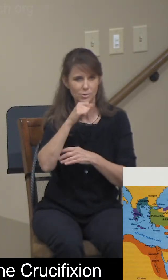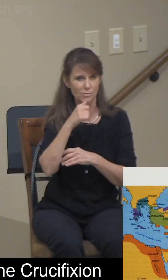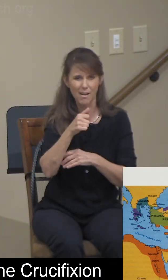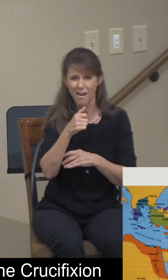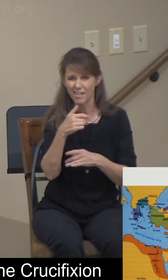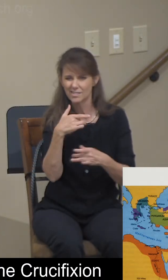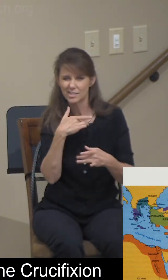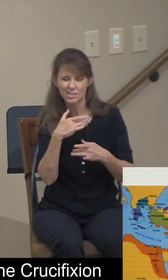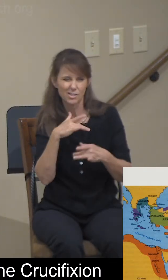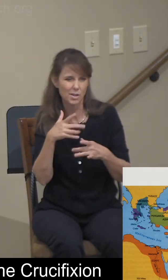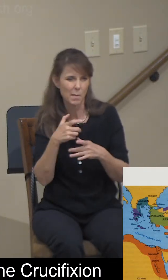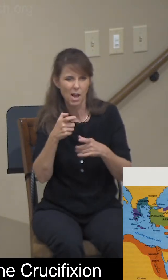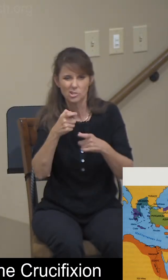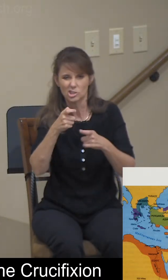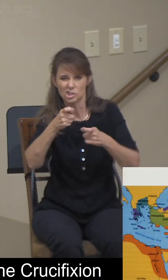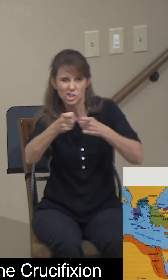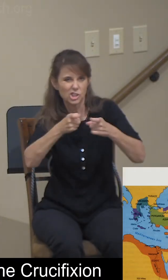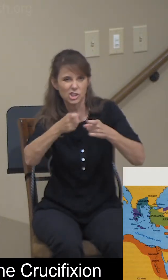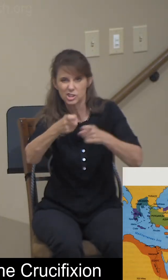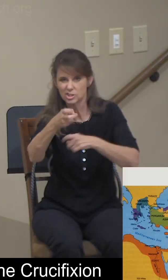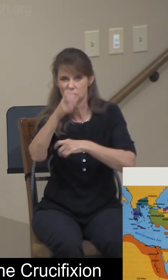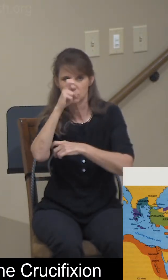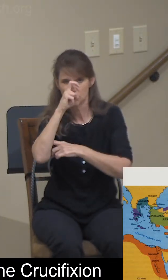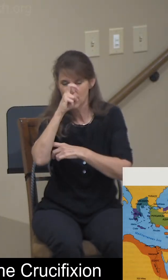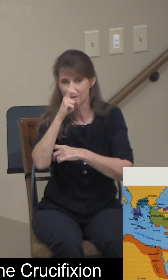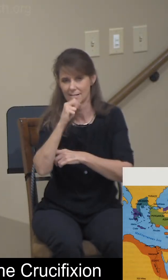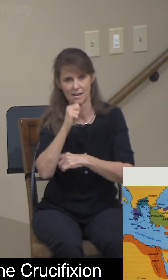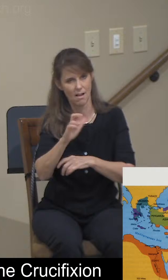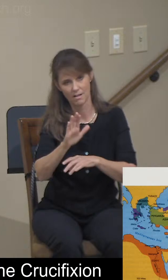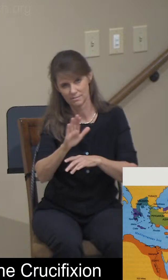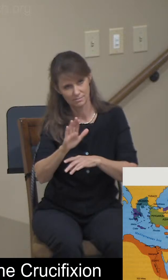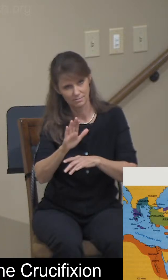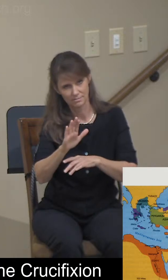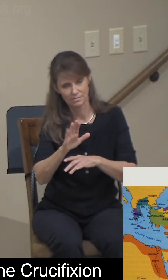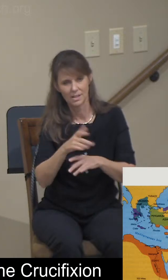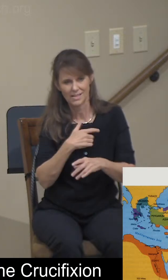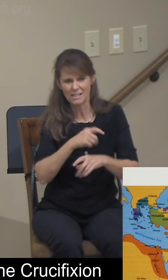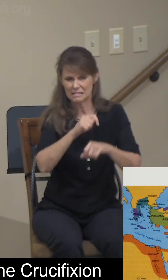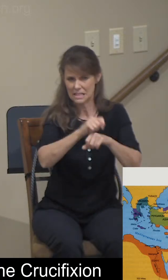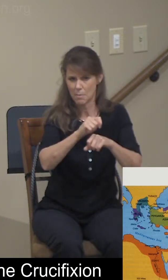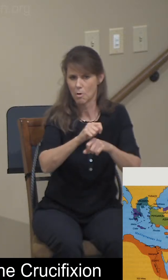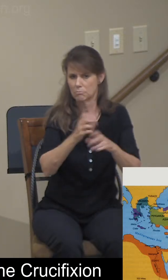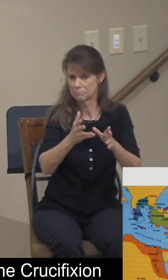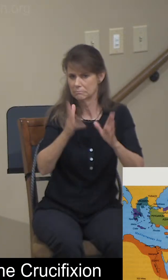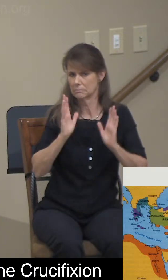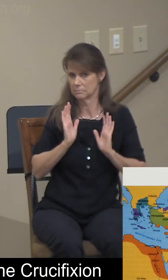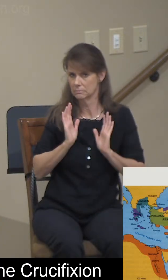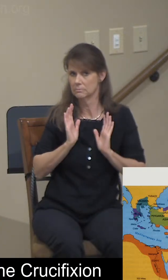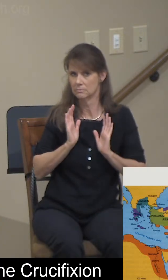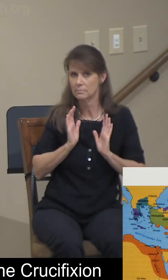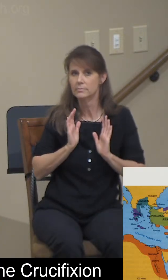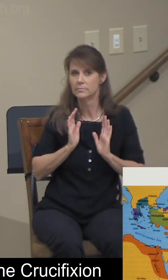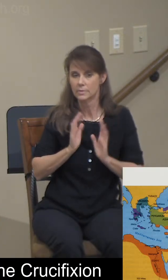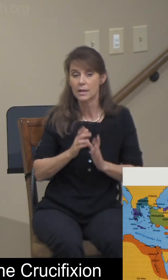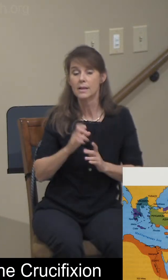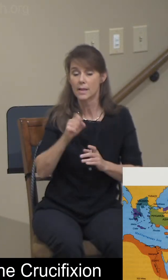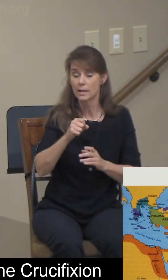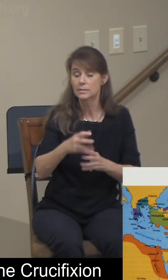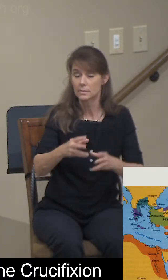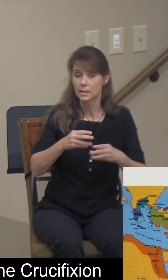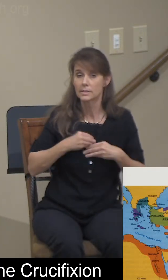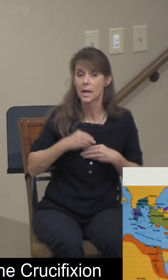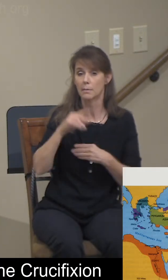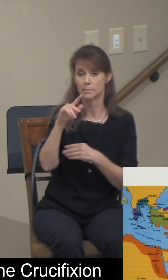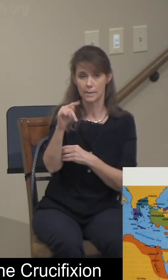concerned about being heavy-handed against Jewish culture and institutions like the temple. They sort of let those things be. They did take tribute, they did